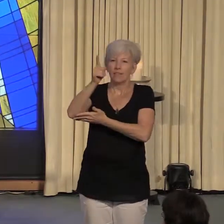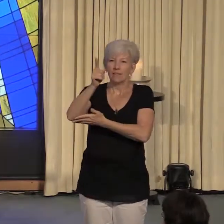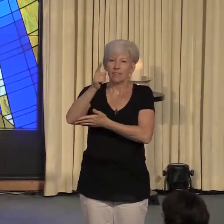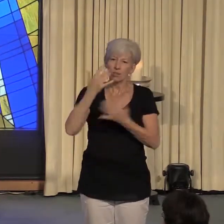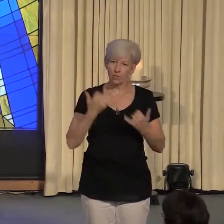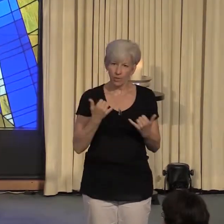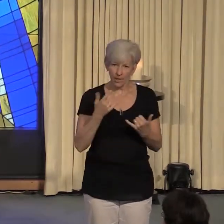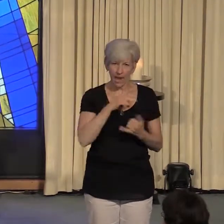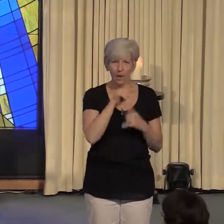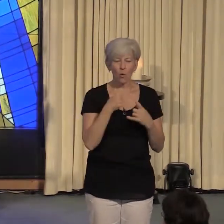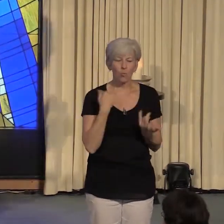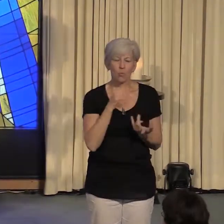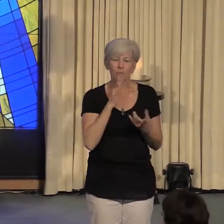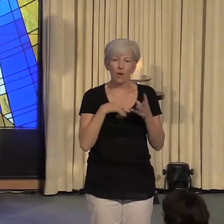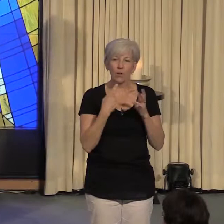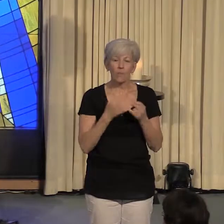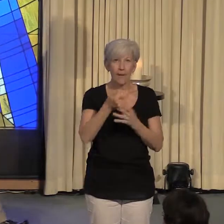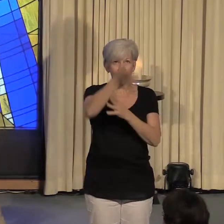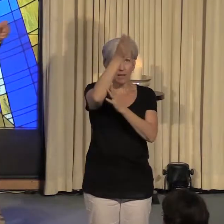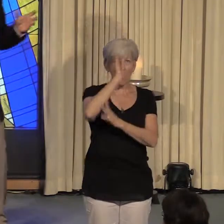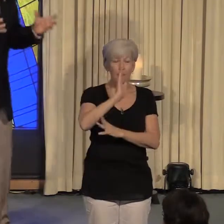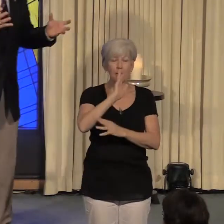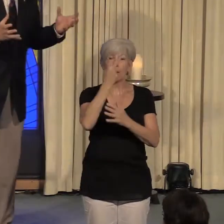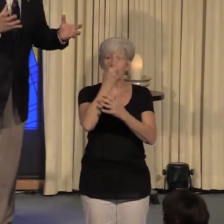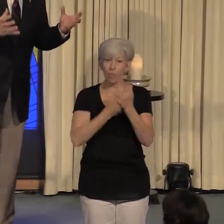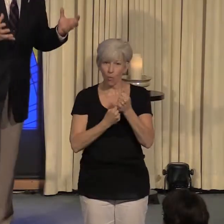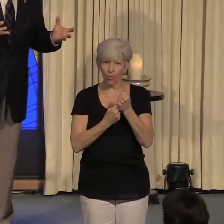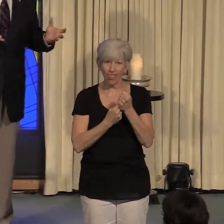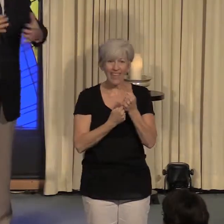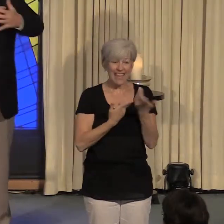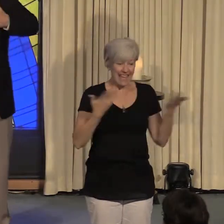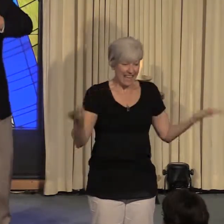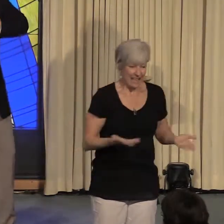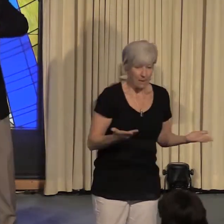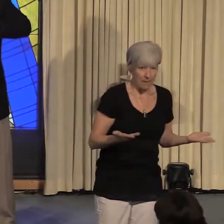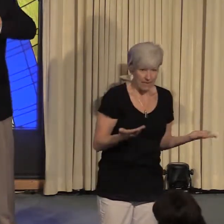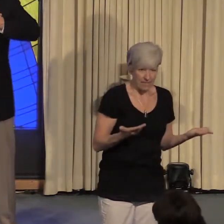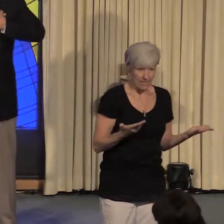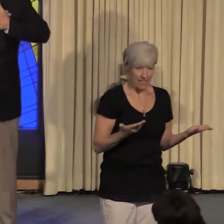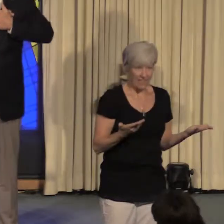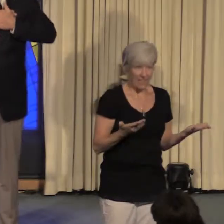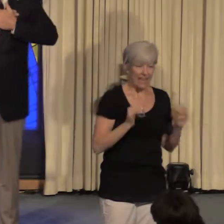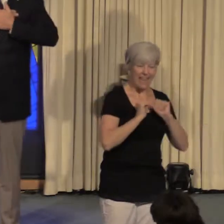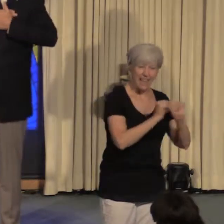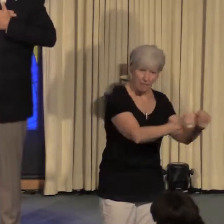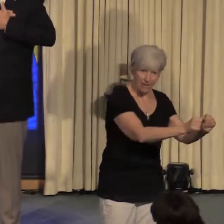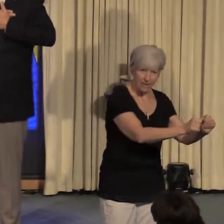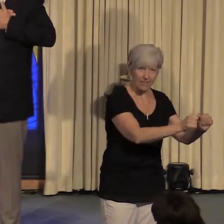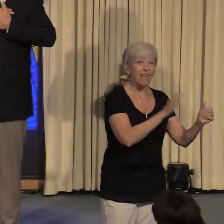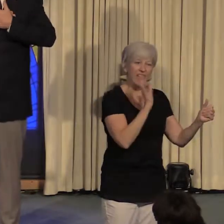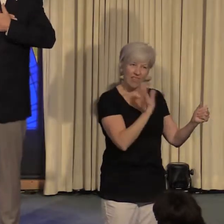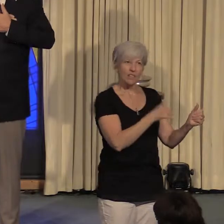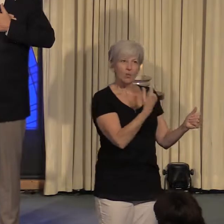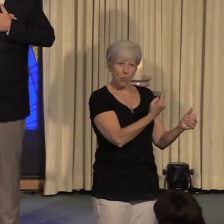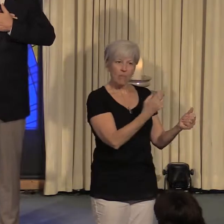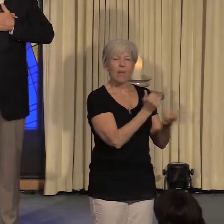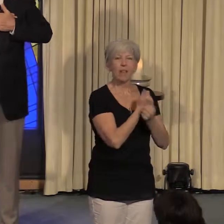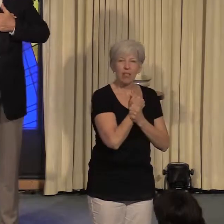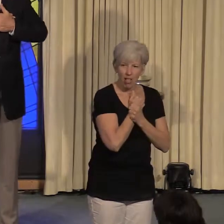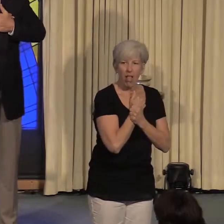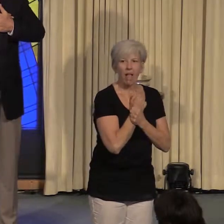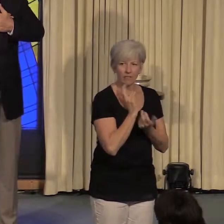both immanent and transcendent, can you see how those carry forward? That immanent God is the God that loves us, that we